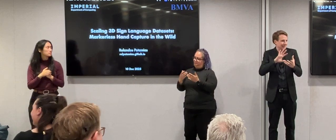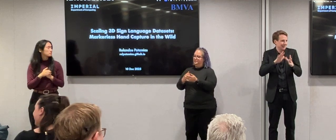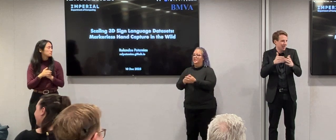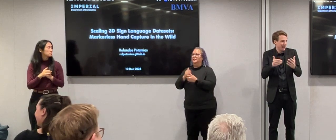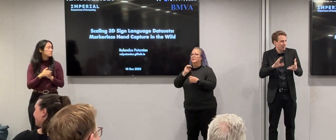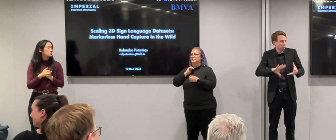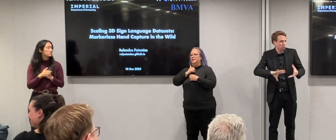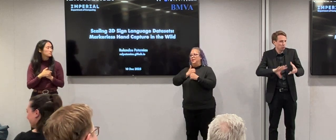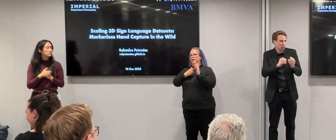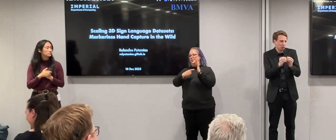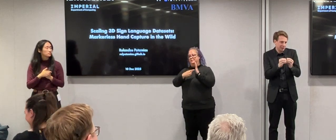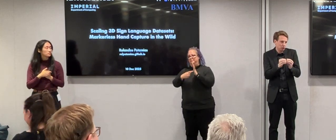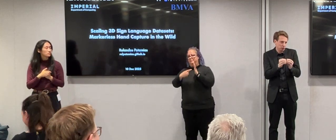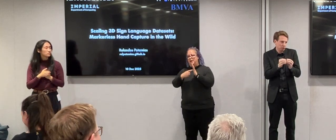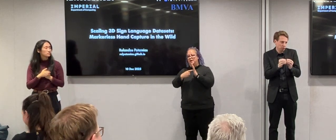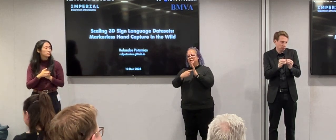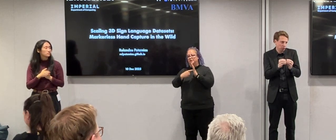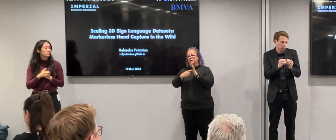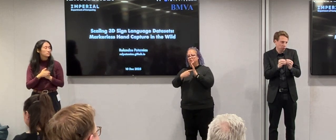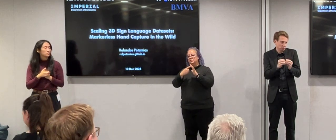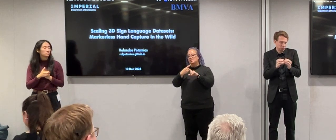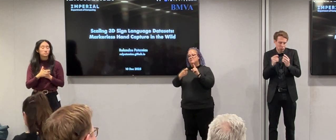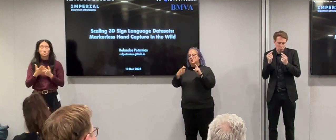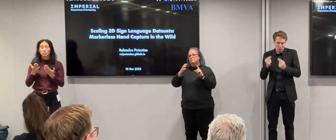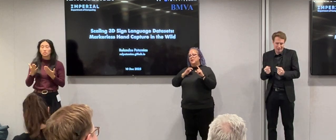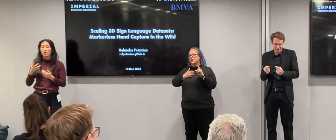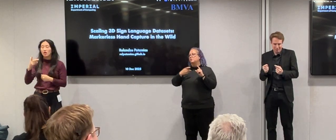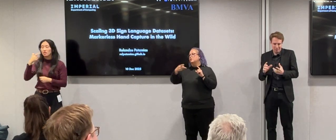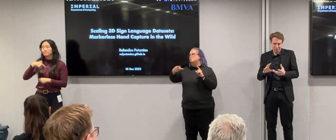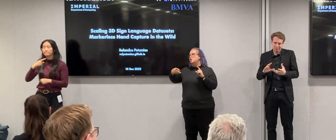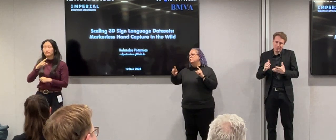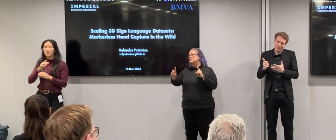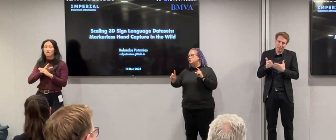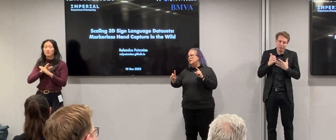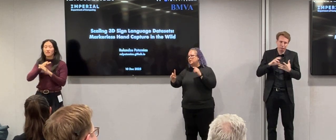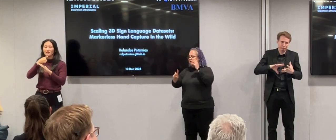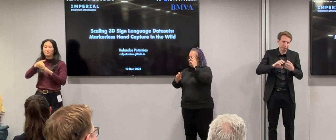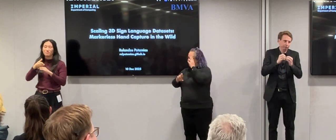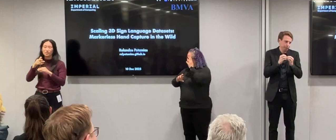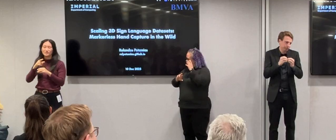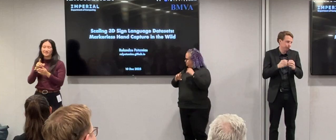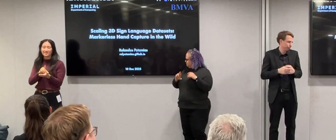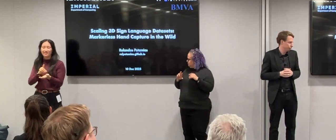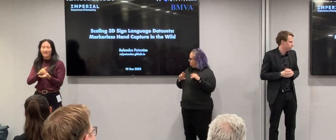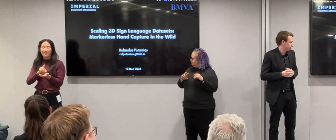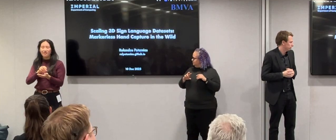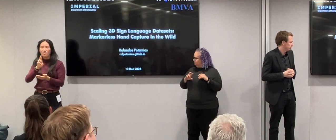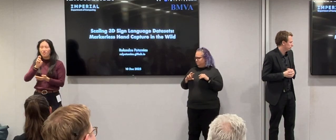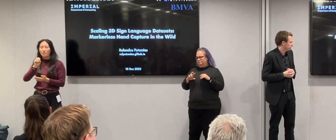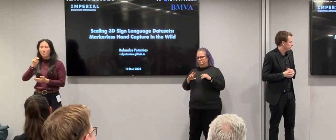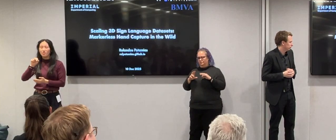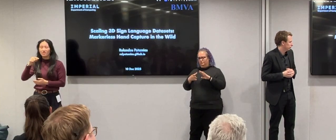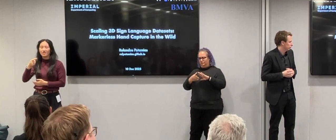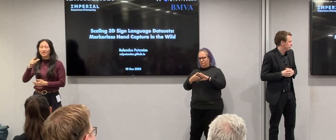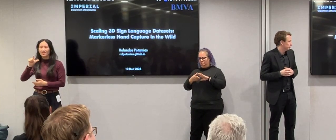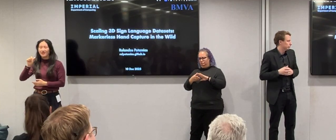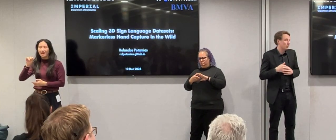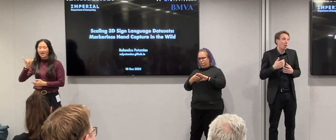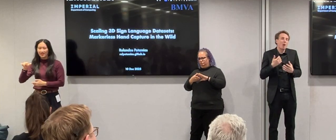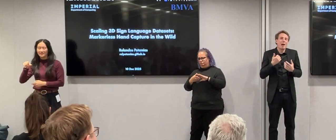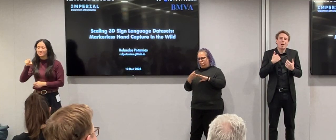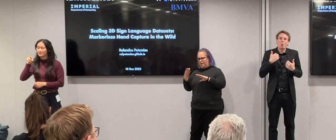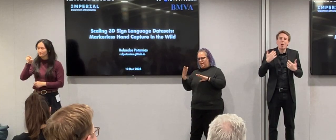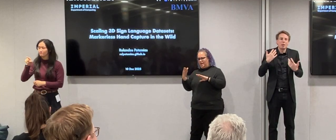presented today from our postdoc Ronglai. So our motivation here was